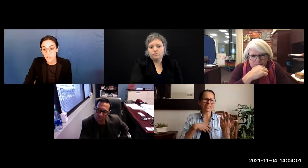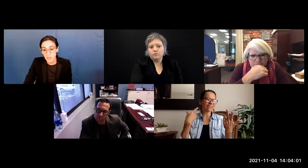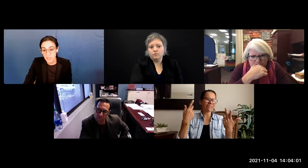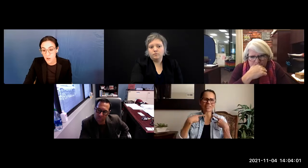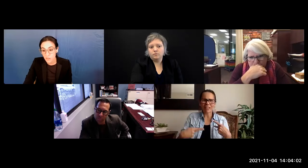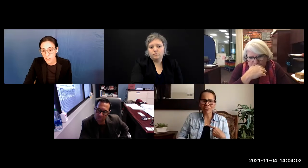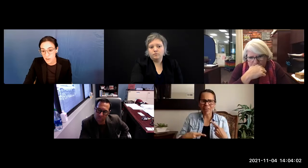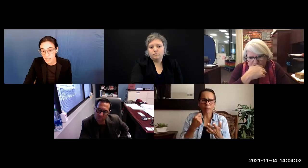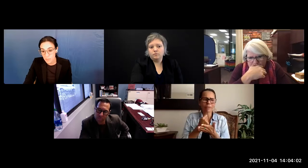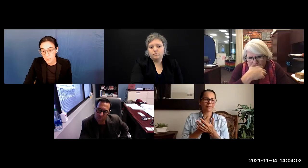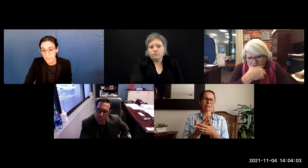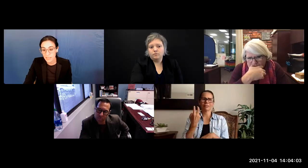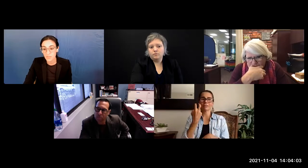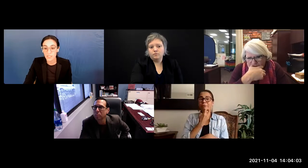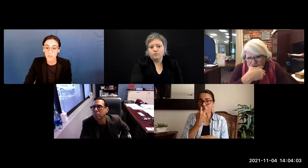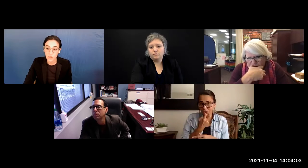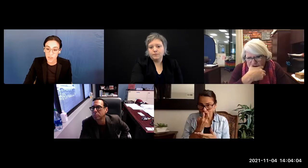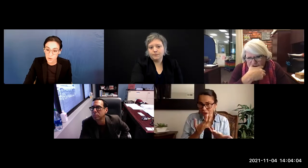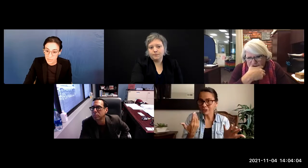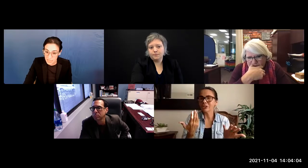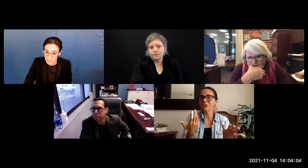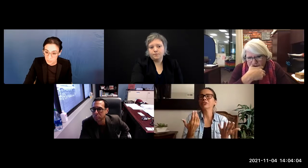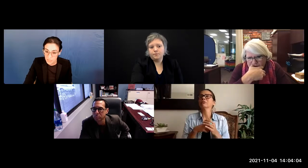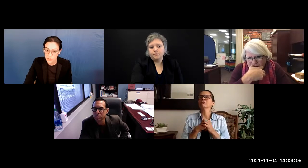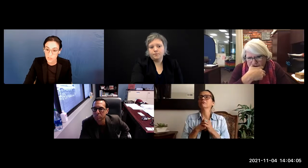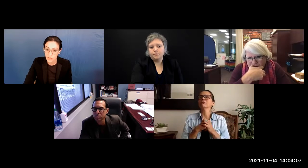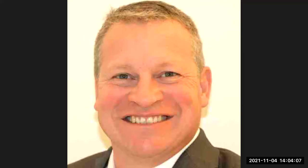things that we're offering on our campus: physical therapy, speech.